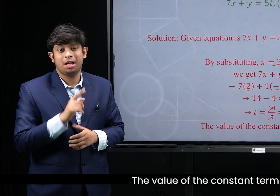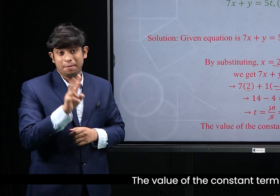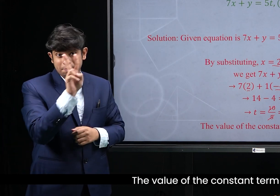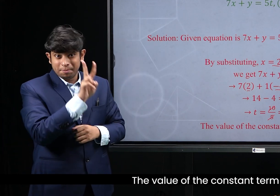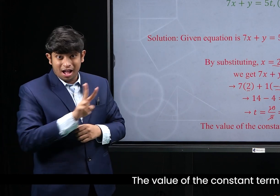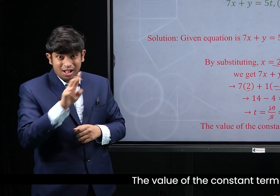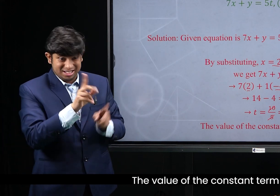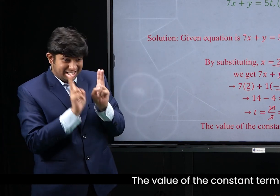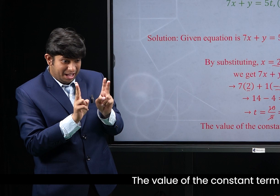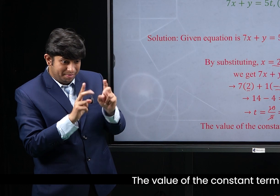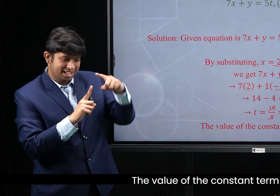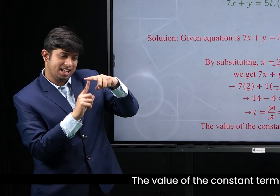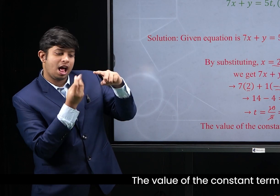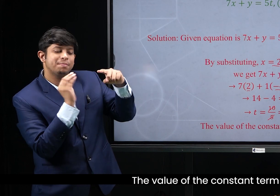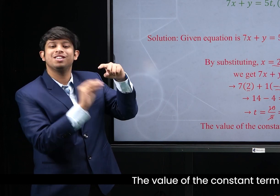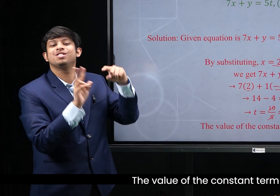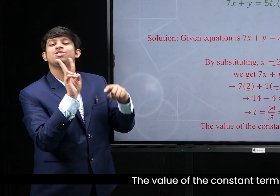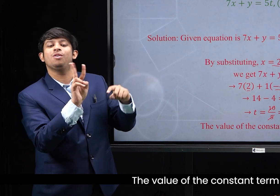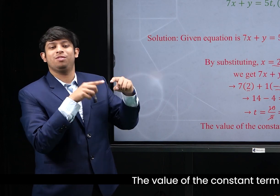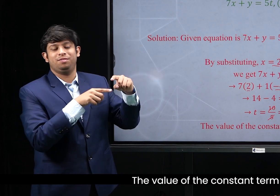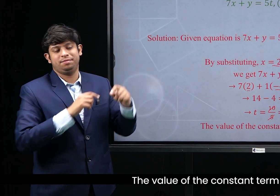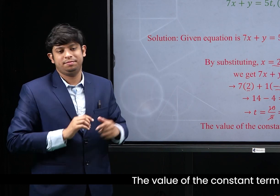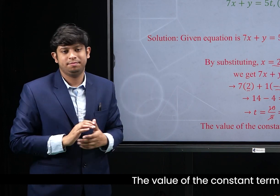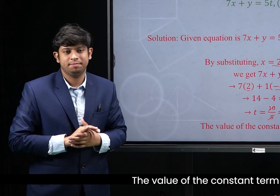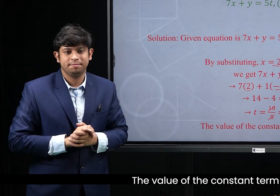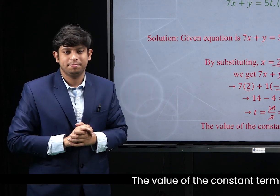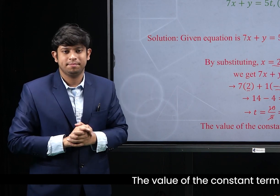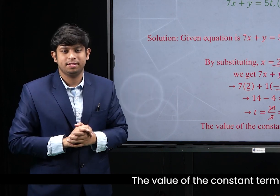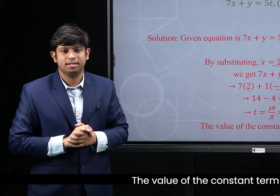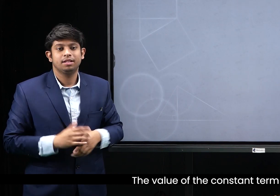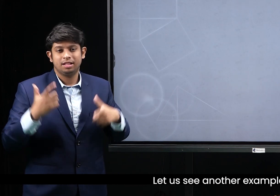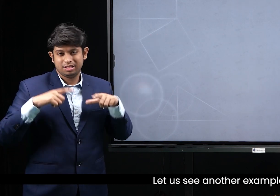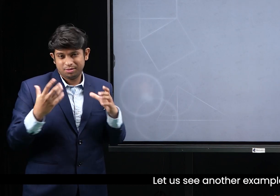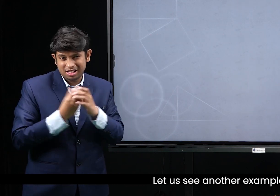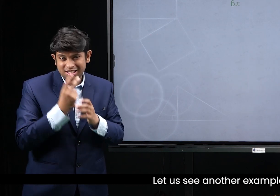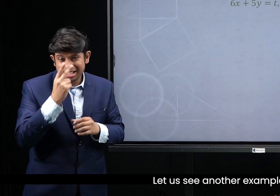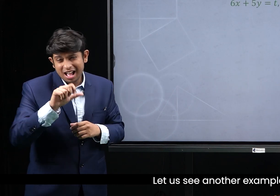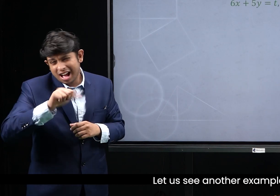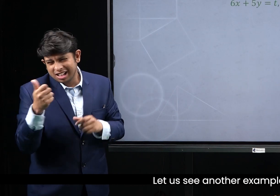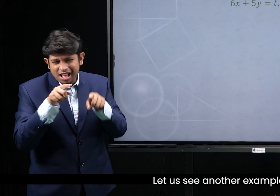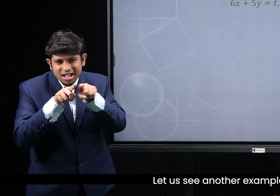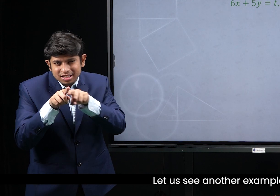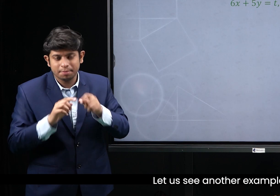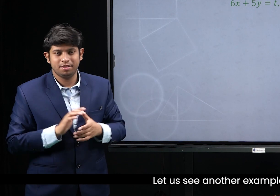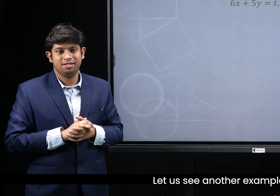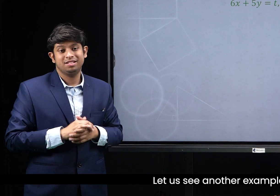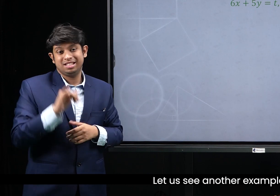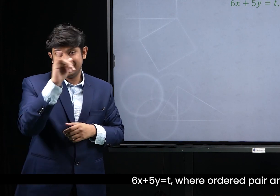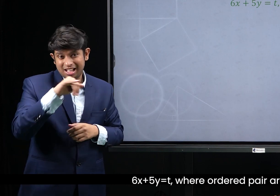The value of constant term is t, which is equal to 2. Let us see another example. 6x